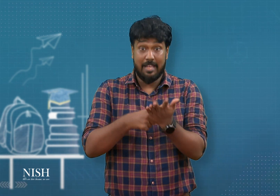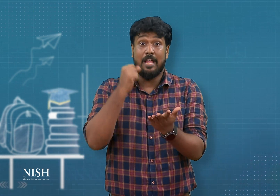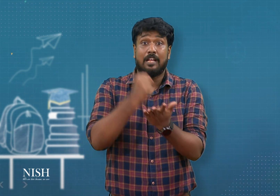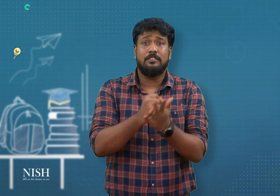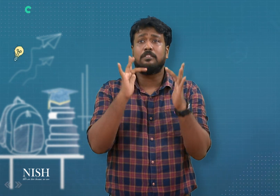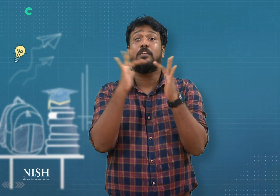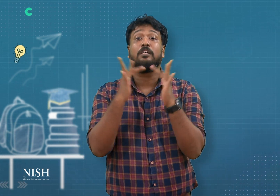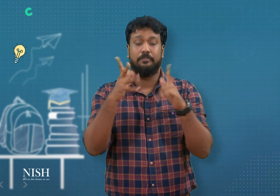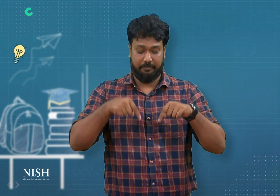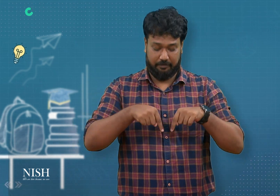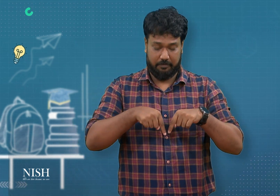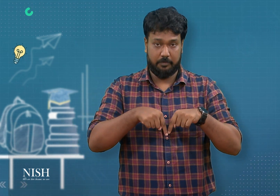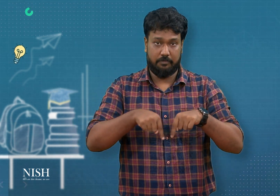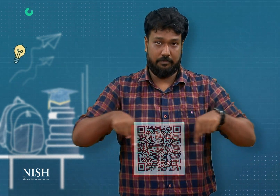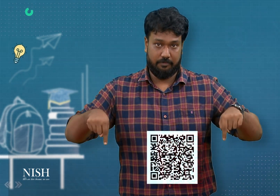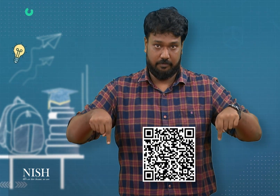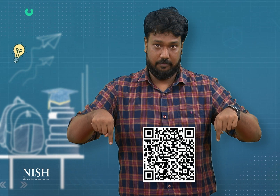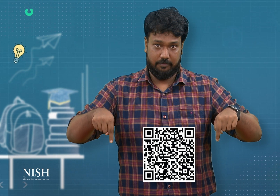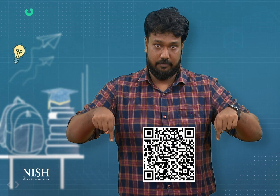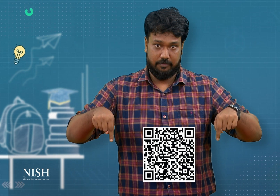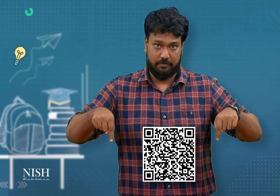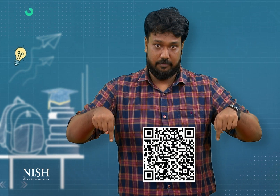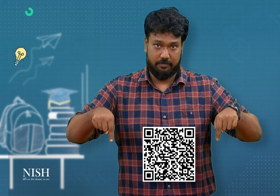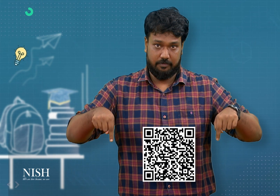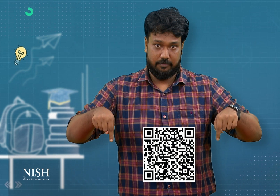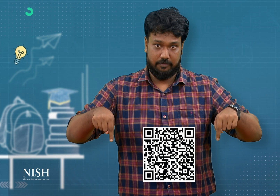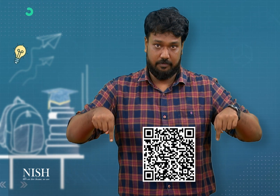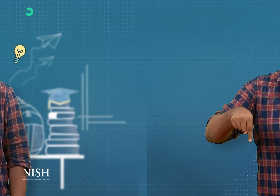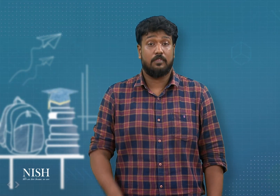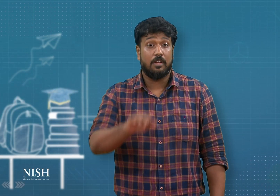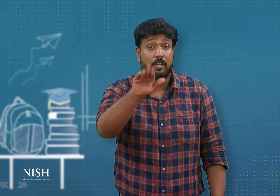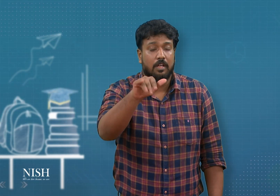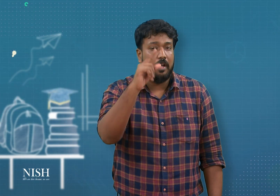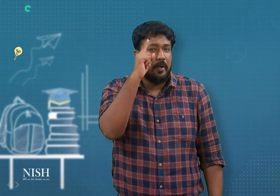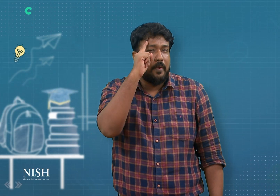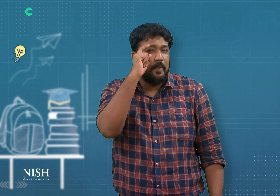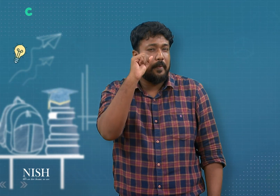Registration link is shown below. Please remember to enter valid mail ID and phone number.